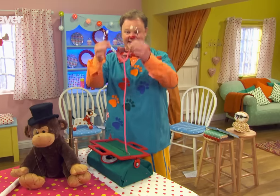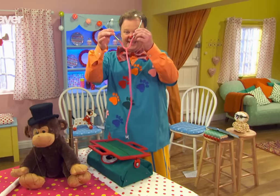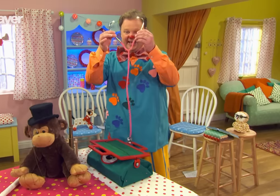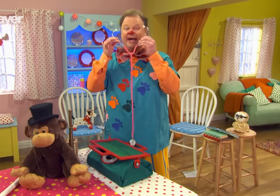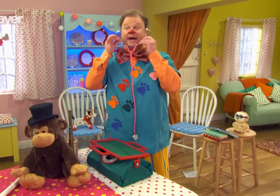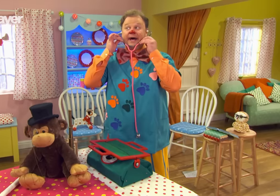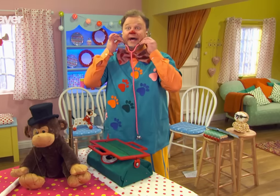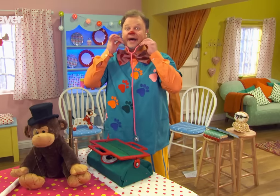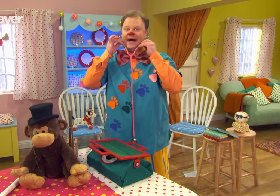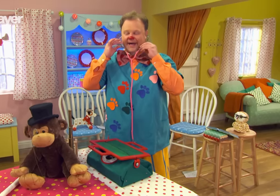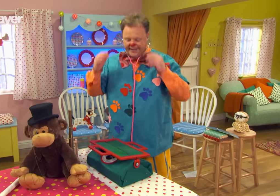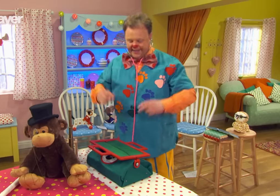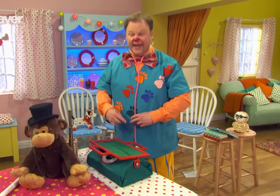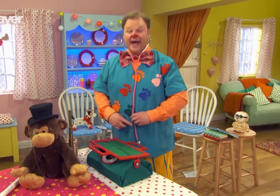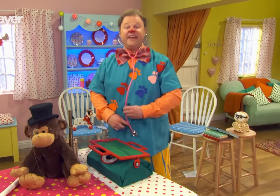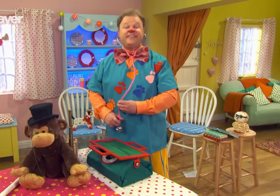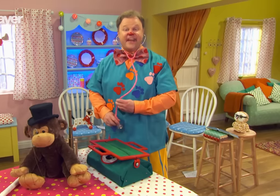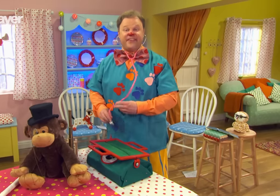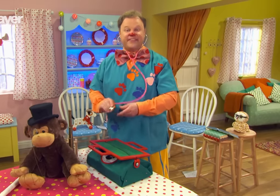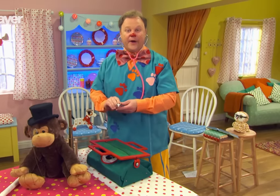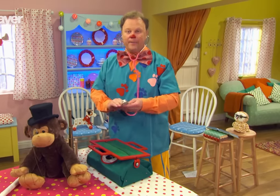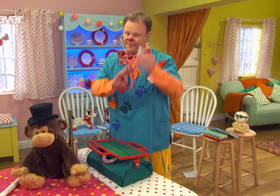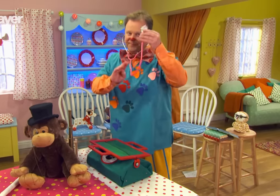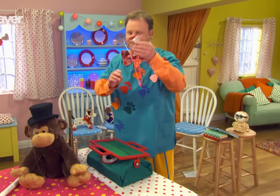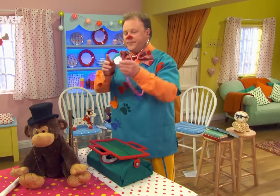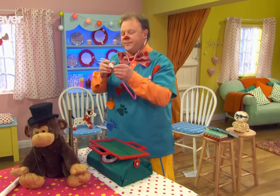Ta-da! A stethoscope.